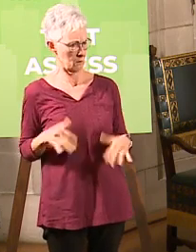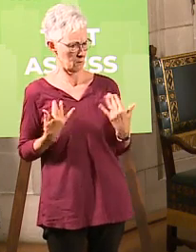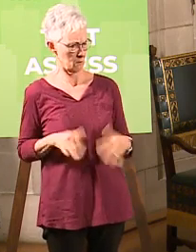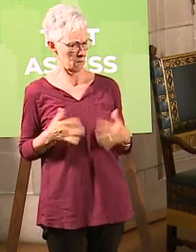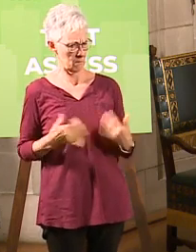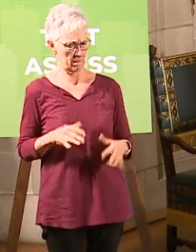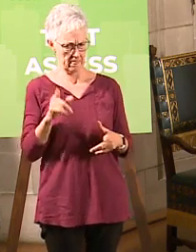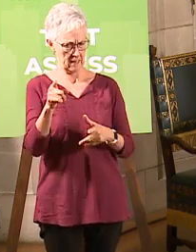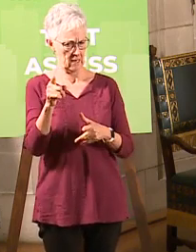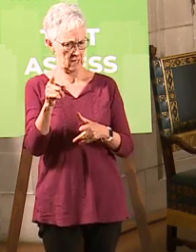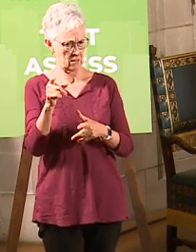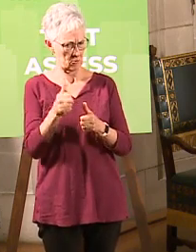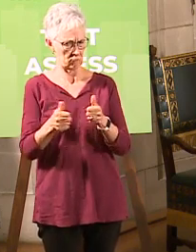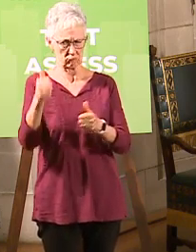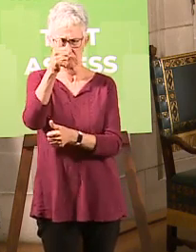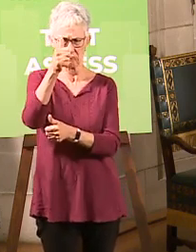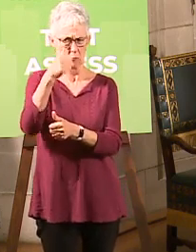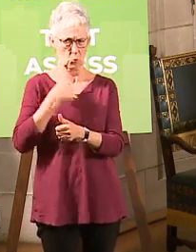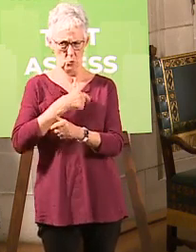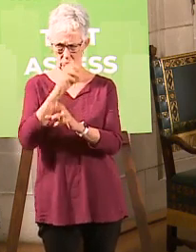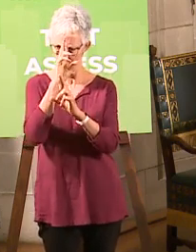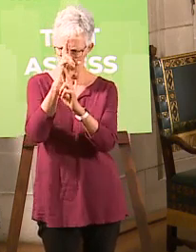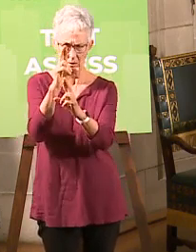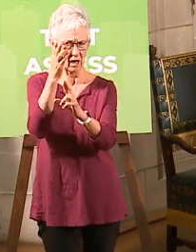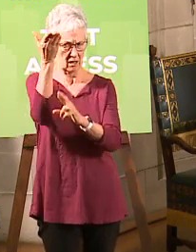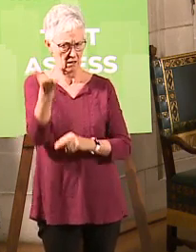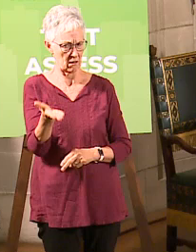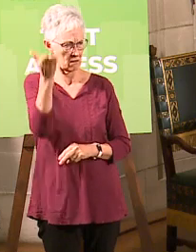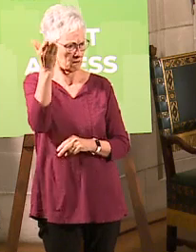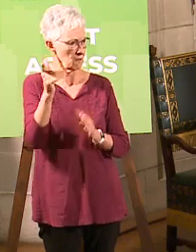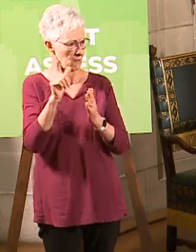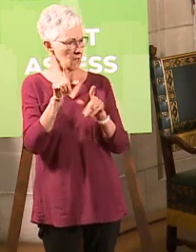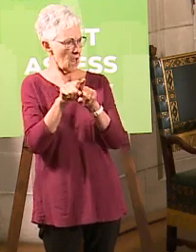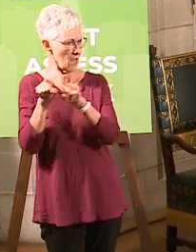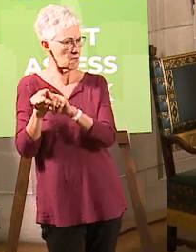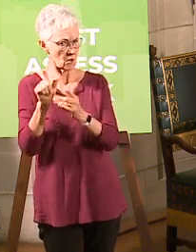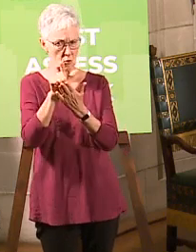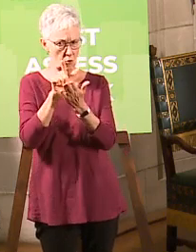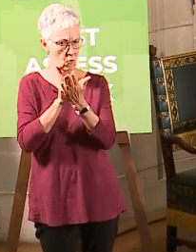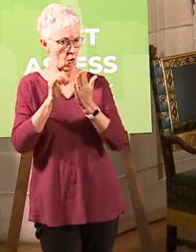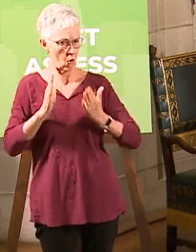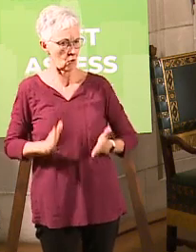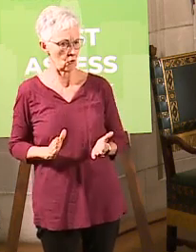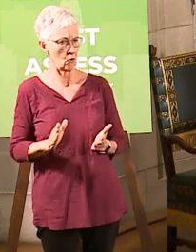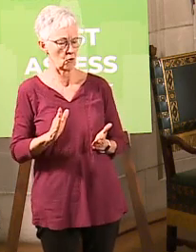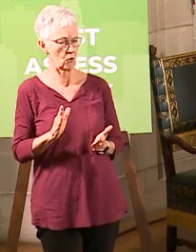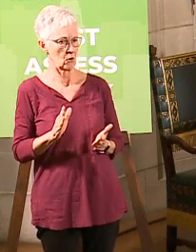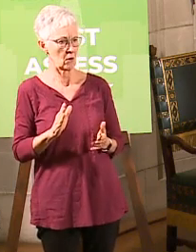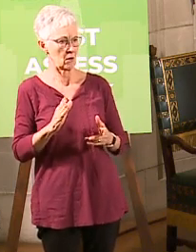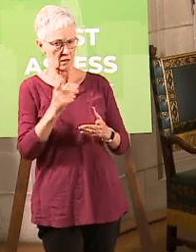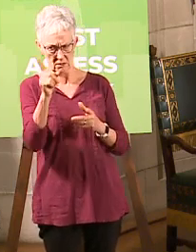to press charges at this time against the shooter. And that's not going to make some people at least happy.